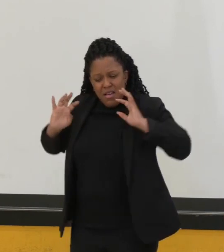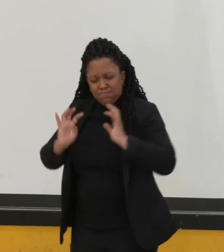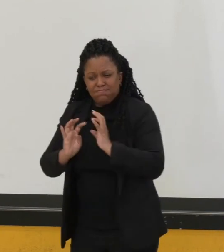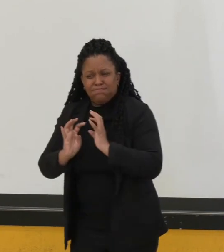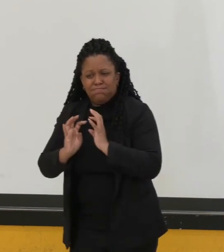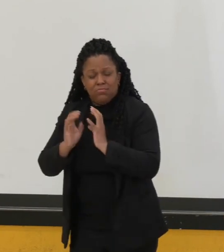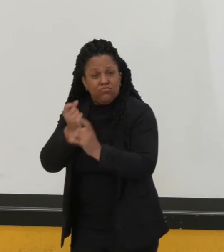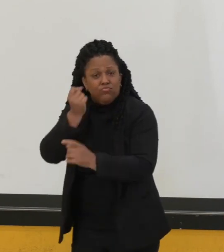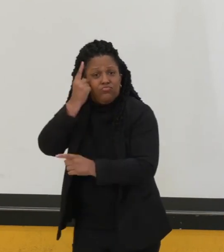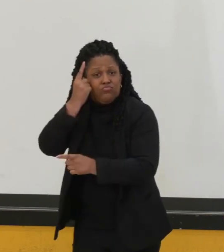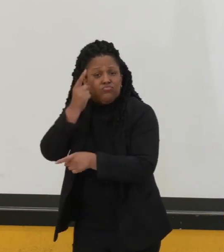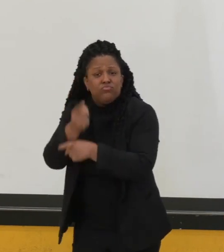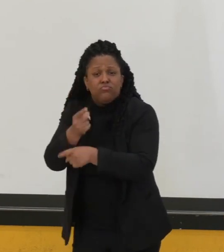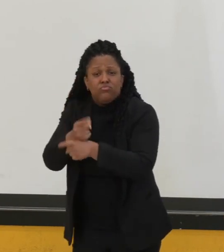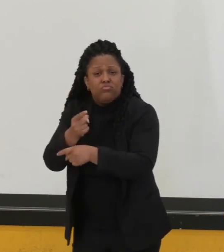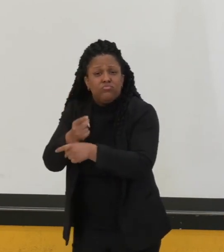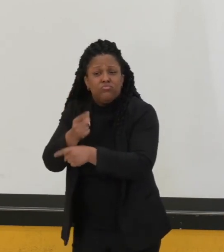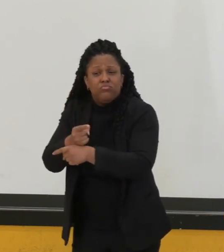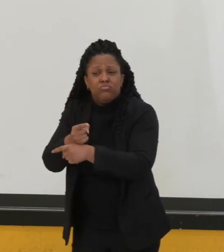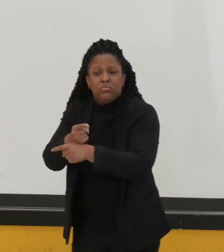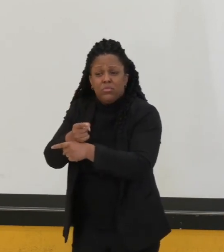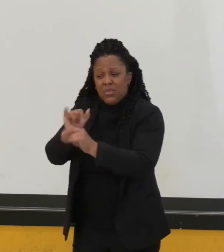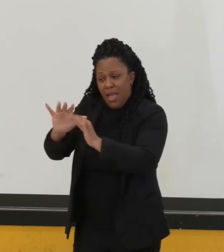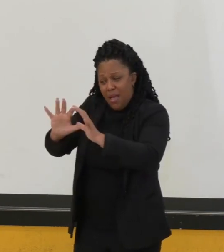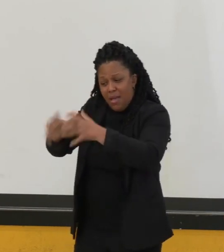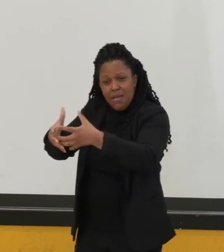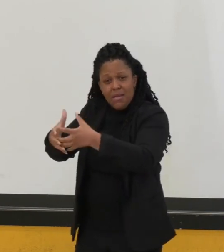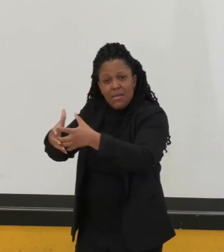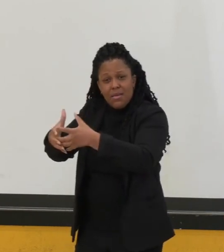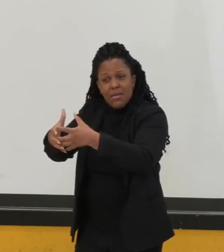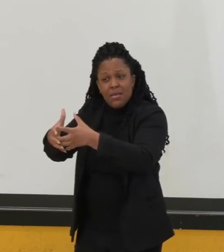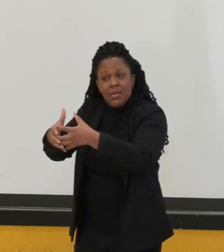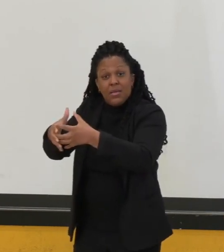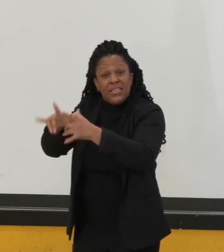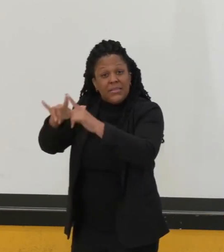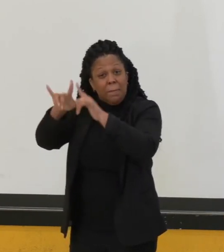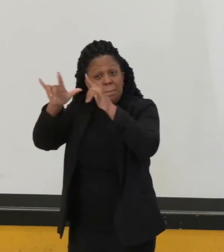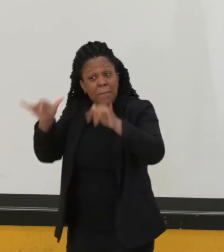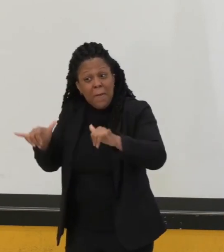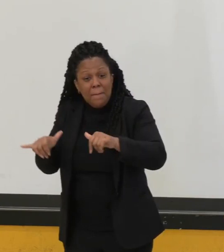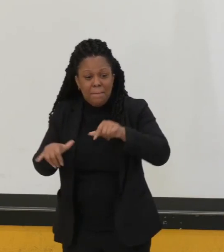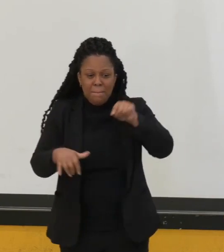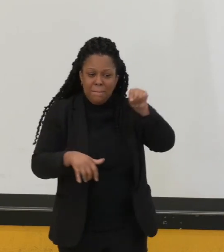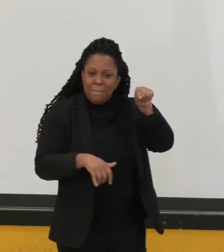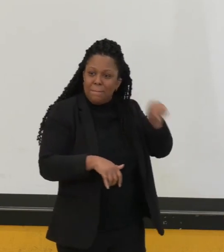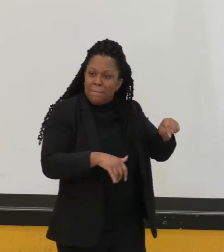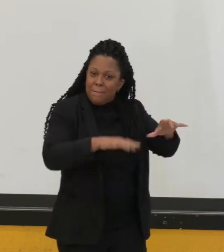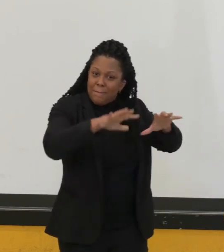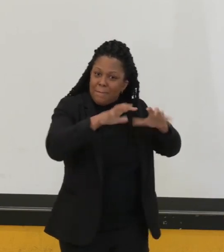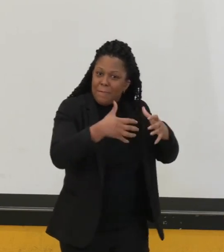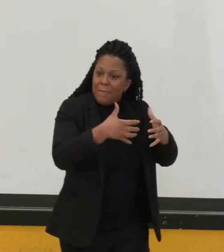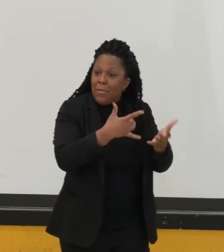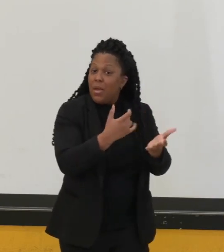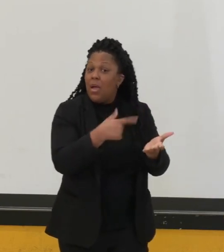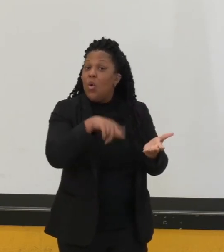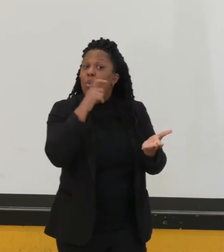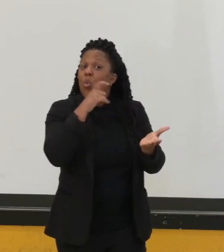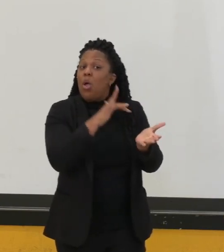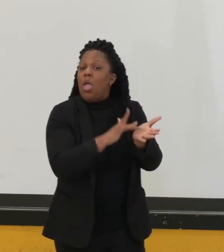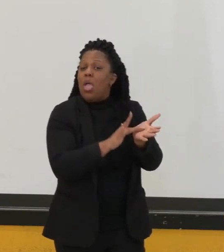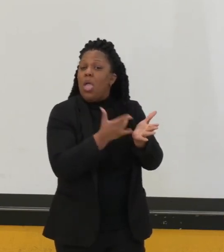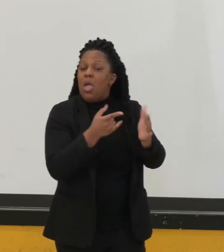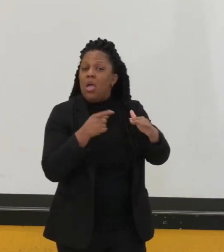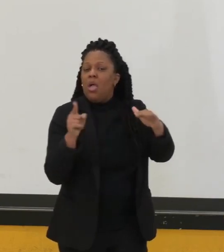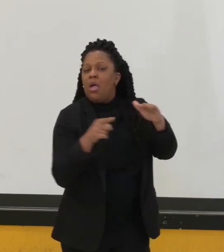But we also know, and we saw it again last night, those that would try and take advantage of this to create chaos or damage will not be